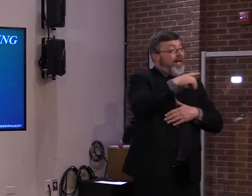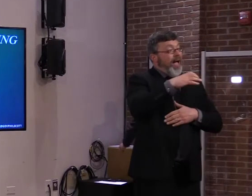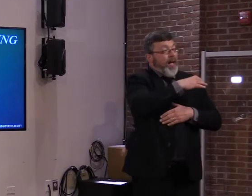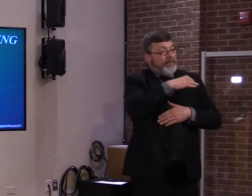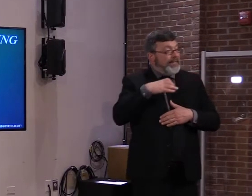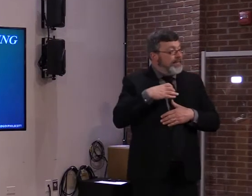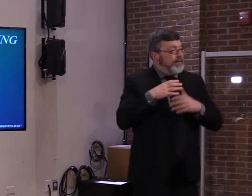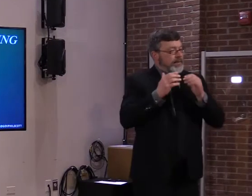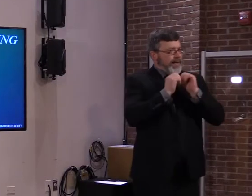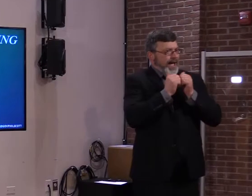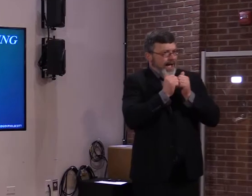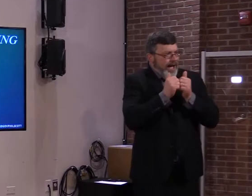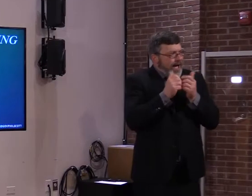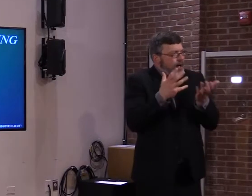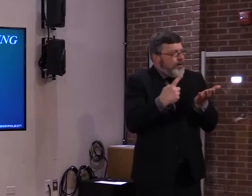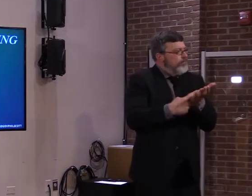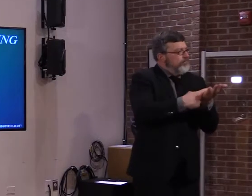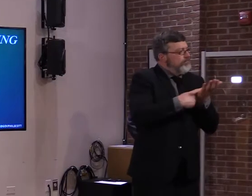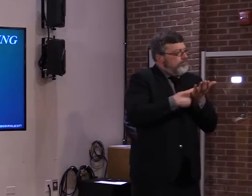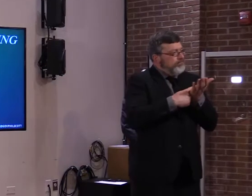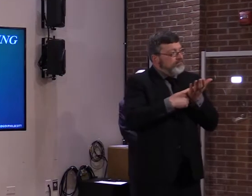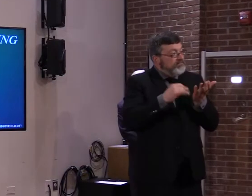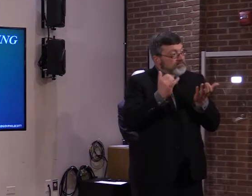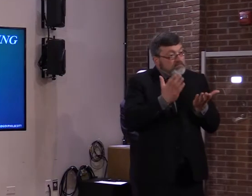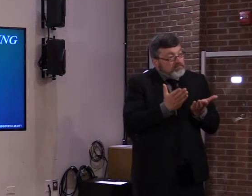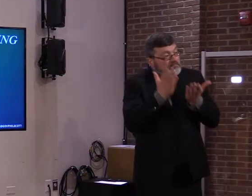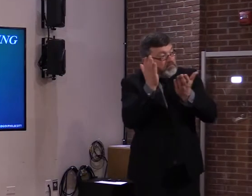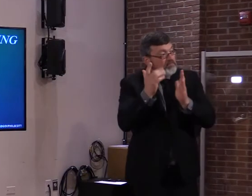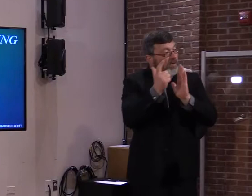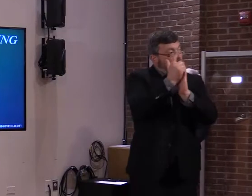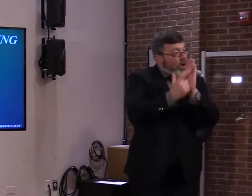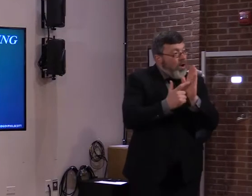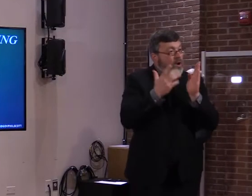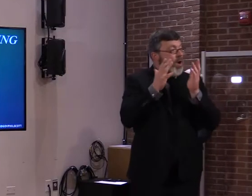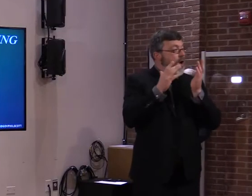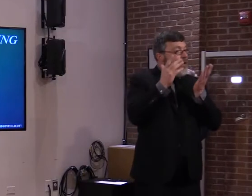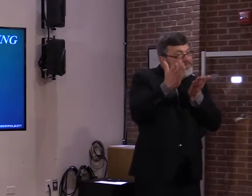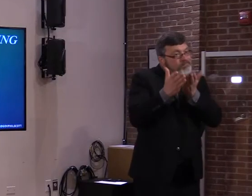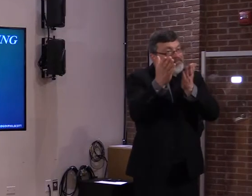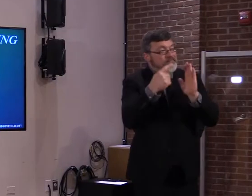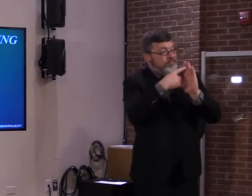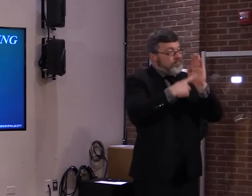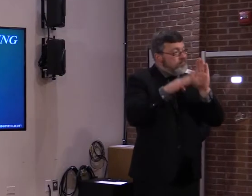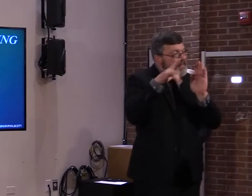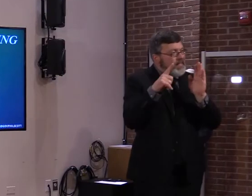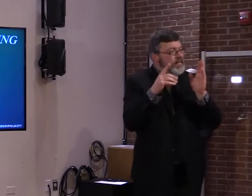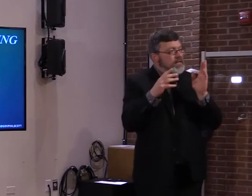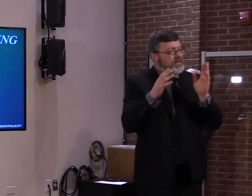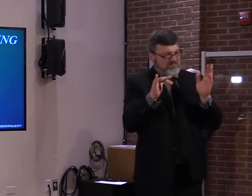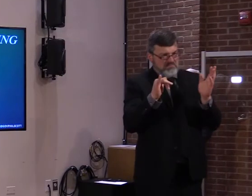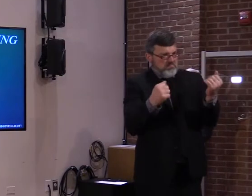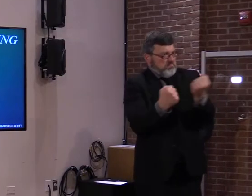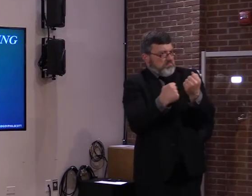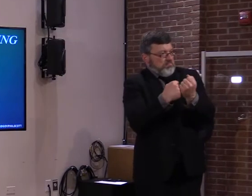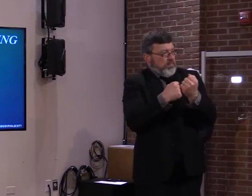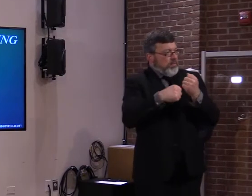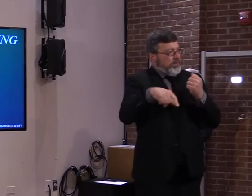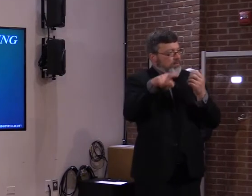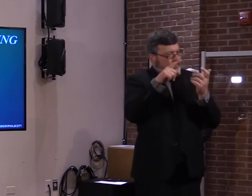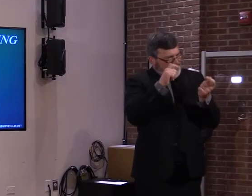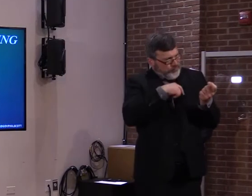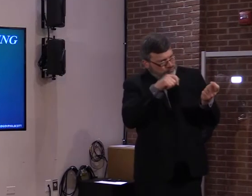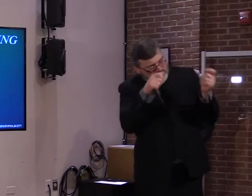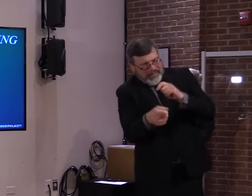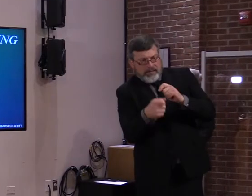propose the needed legislation to implement such a plan. I would support such a change in Vermont law. This would